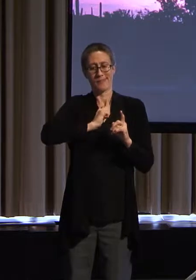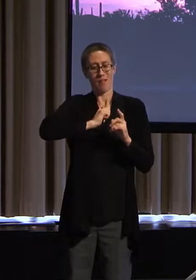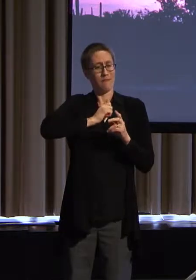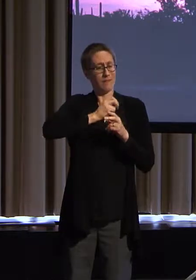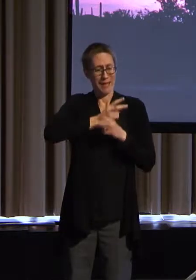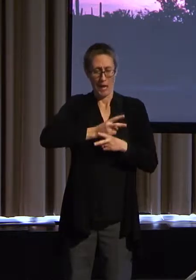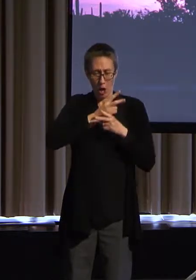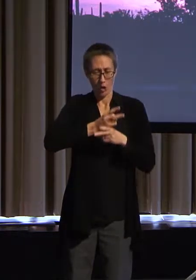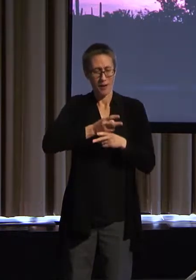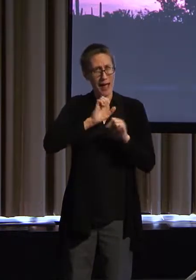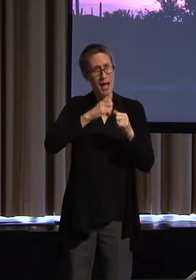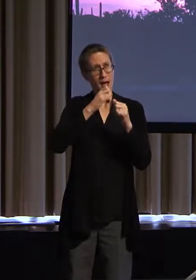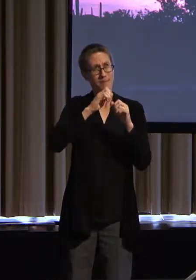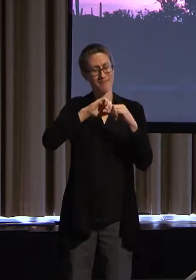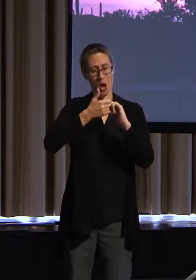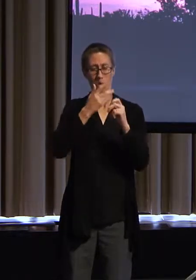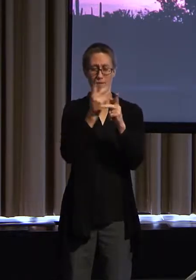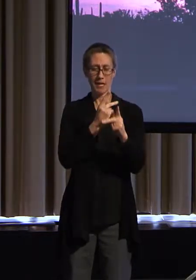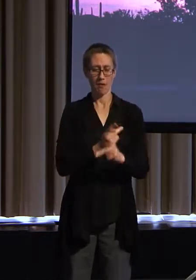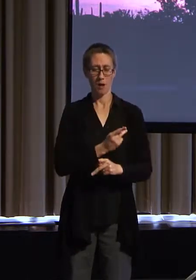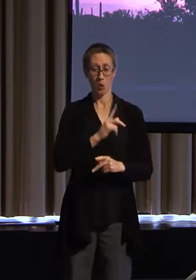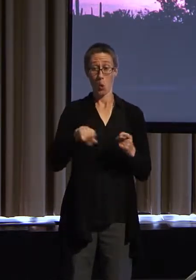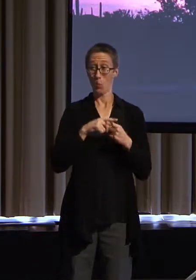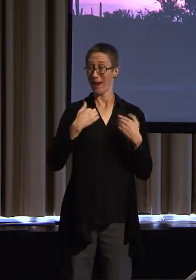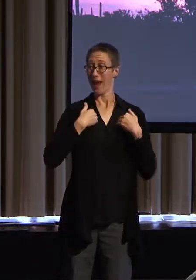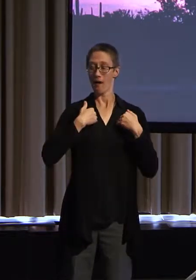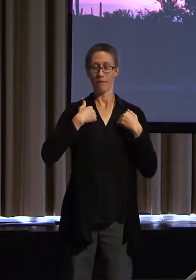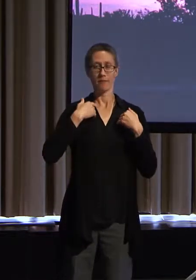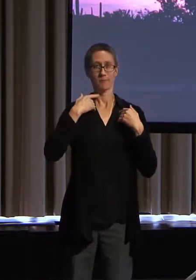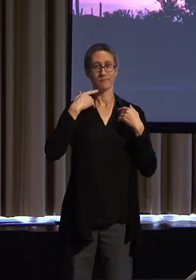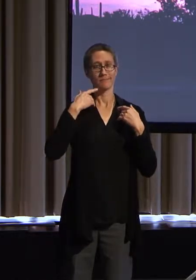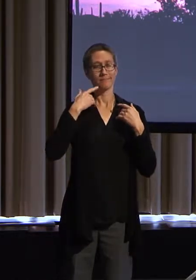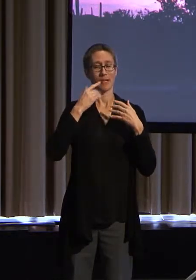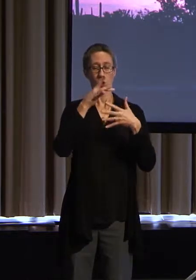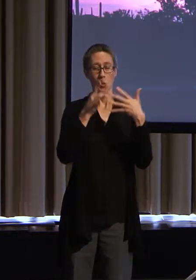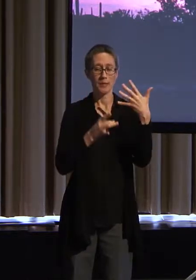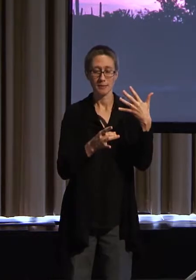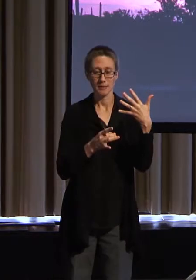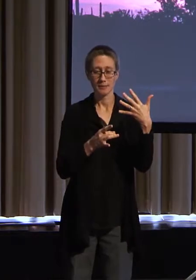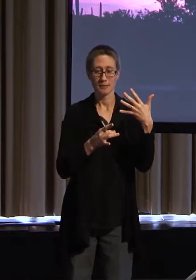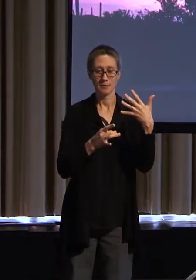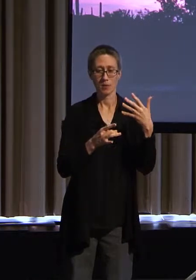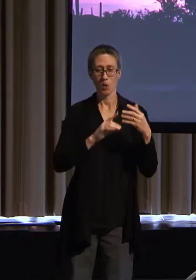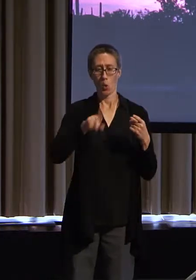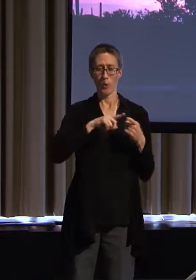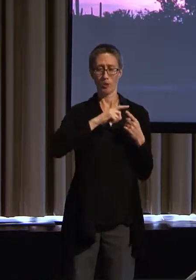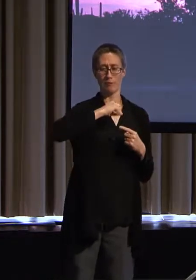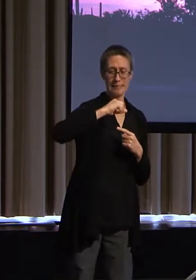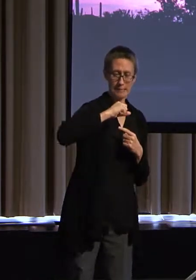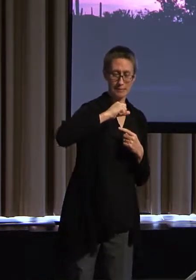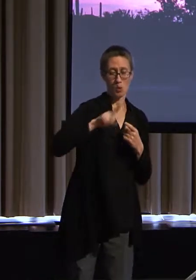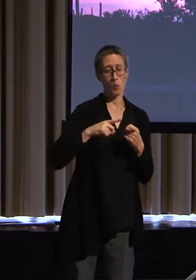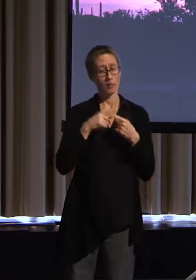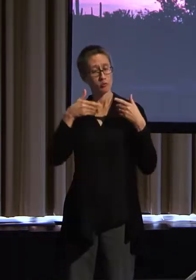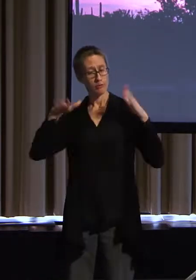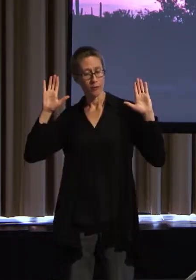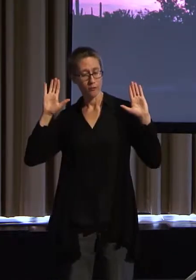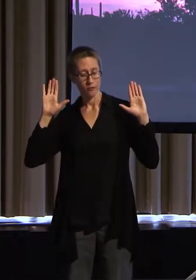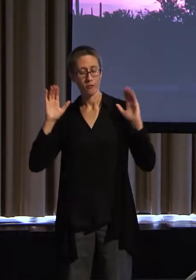self-care, resistance, or even surrender? The following sections are a couple of short sections